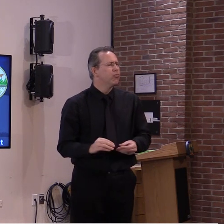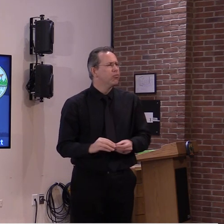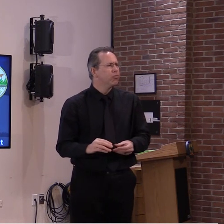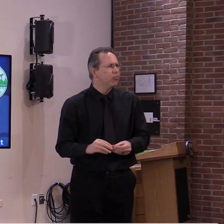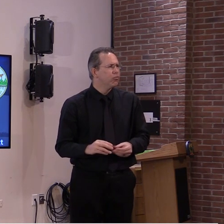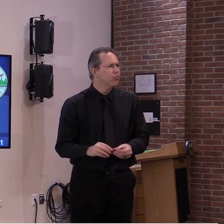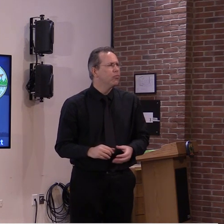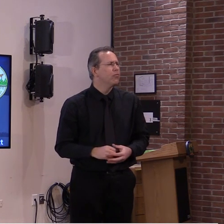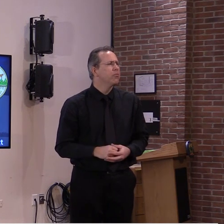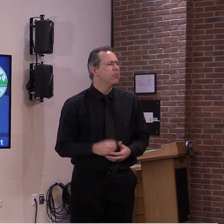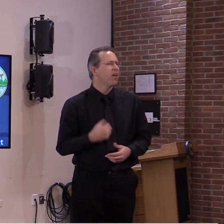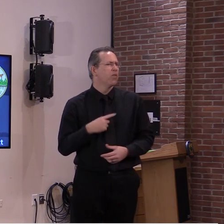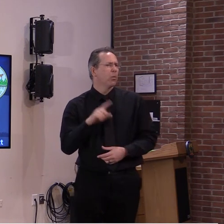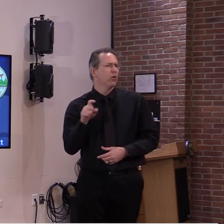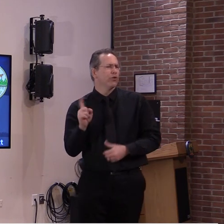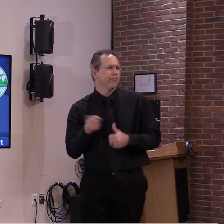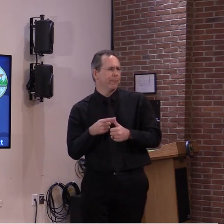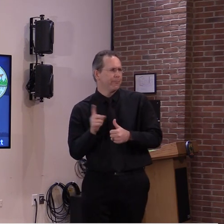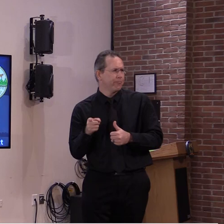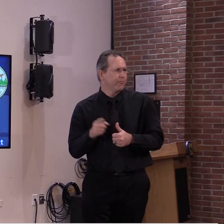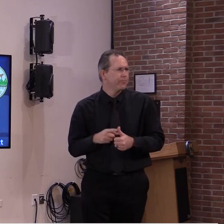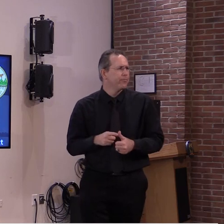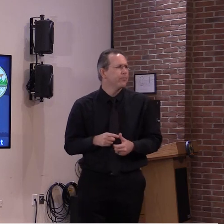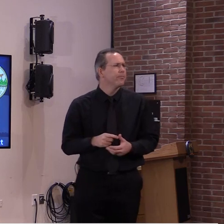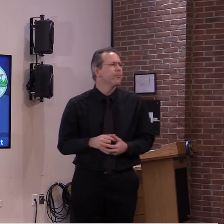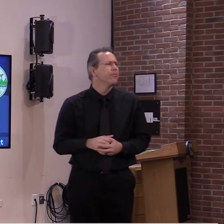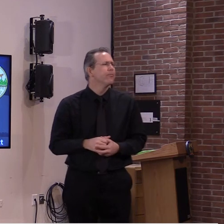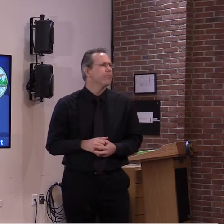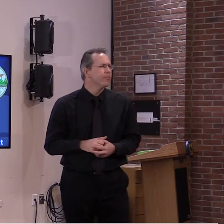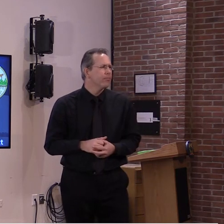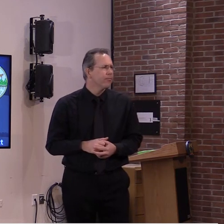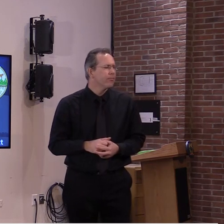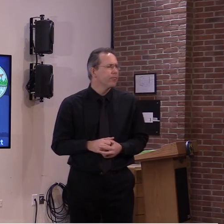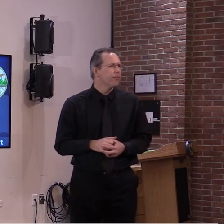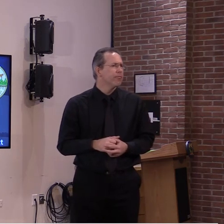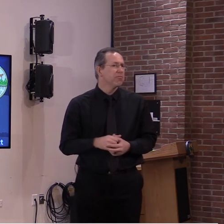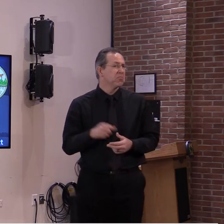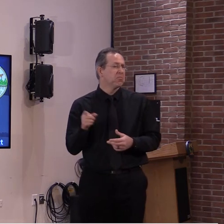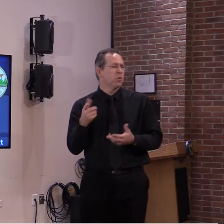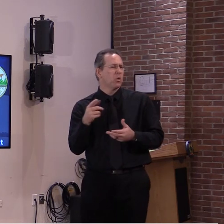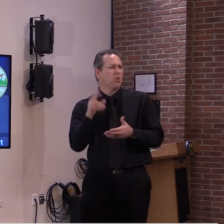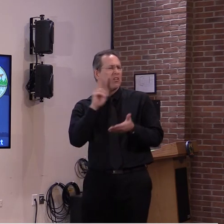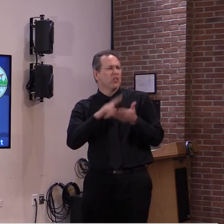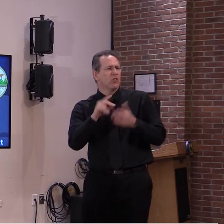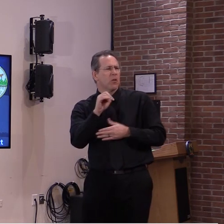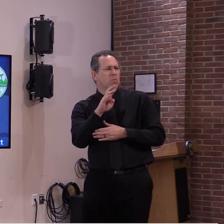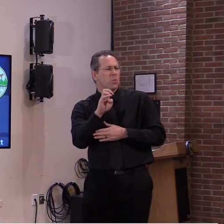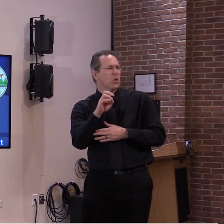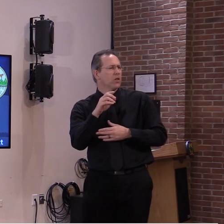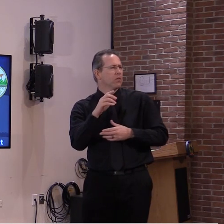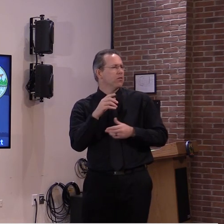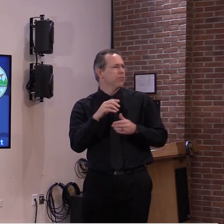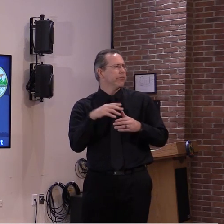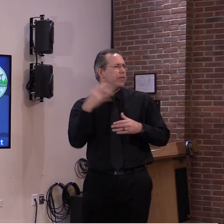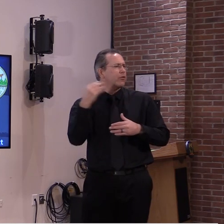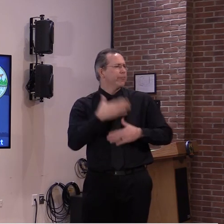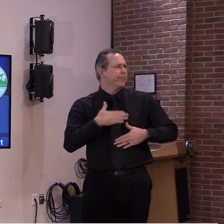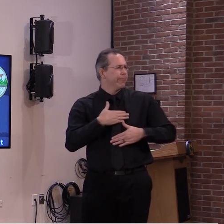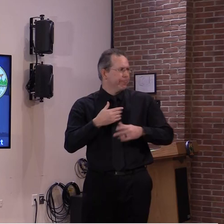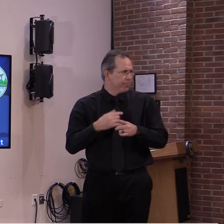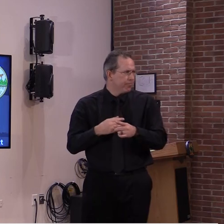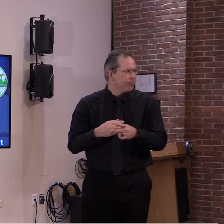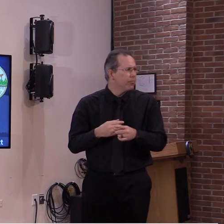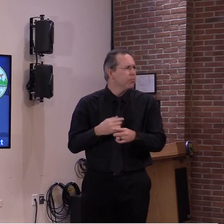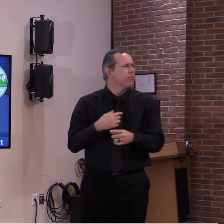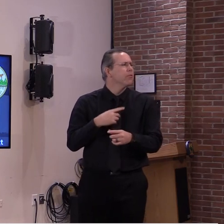question actually has to do with the status of wrestling. I've heard in the past couple of weeks, multiple coaches have reached out and they're